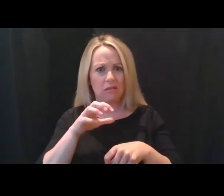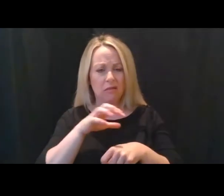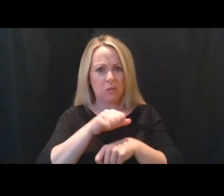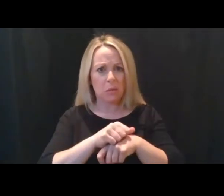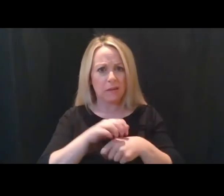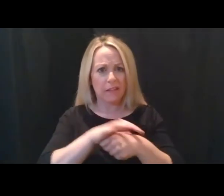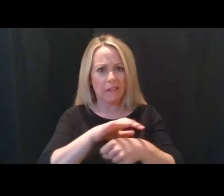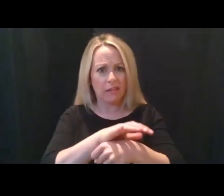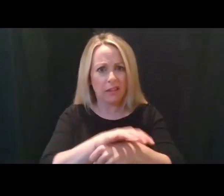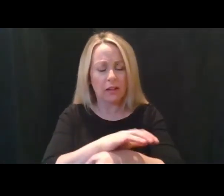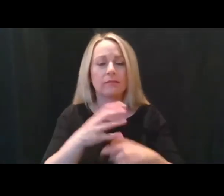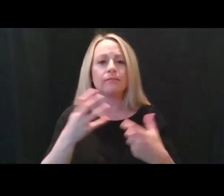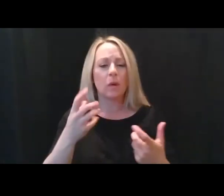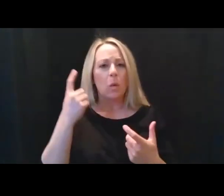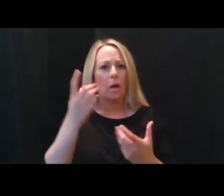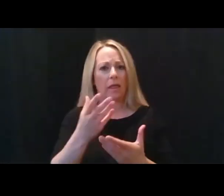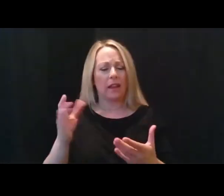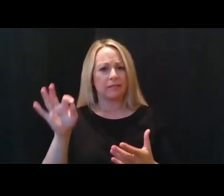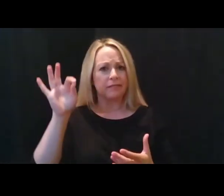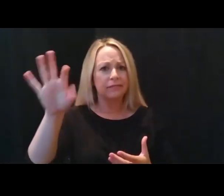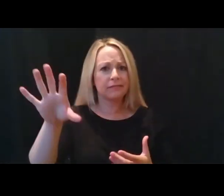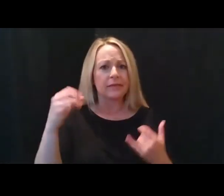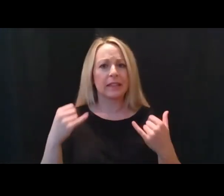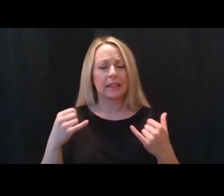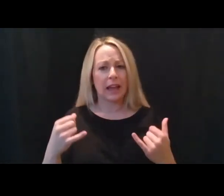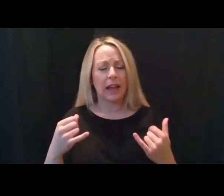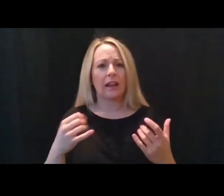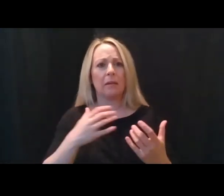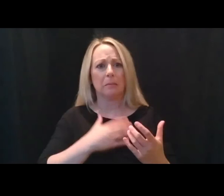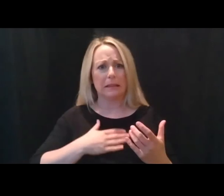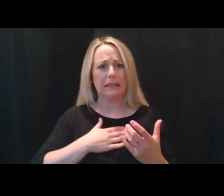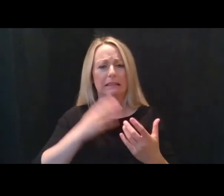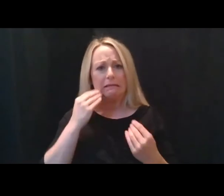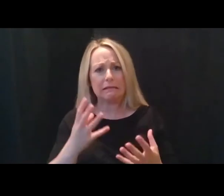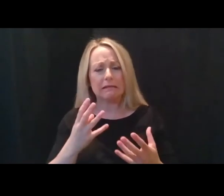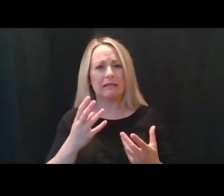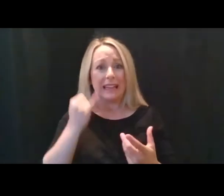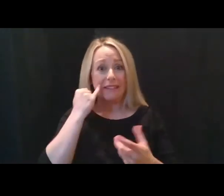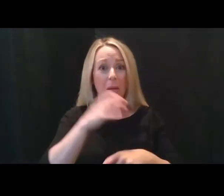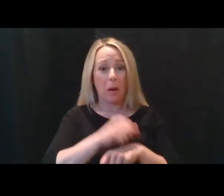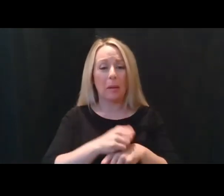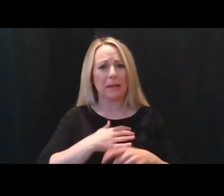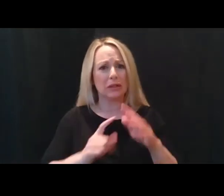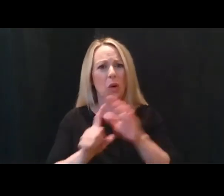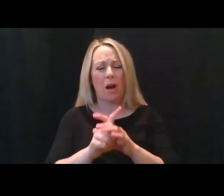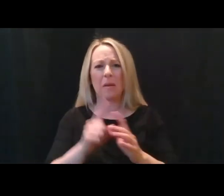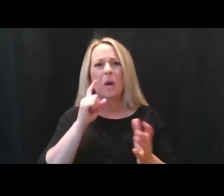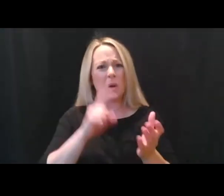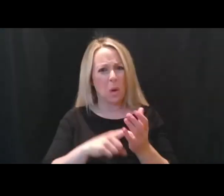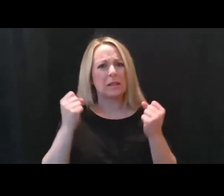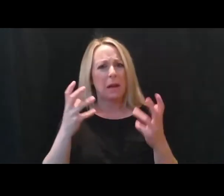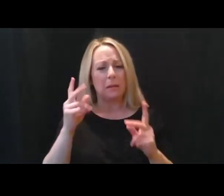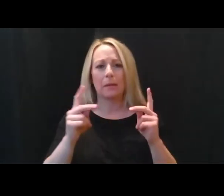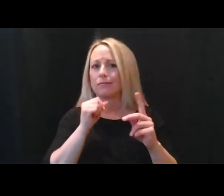is that we continue to see people no-show for appointments, or they have gotten it somewhere else and failed to cancel for us.